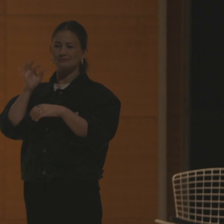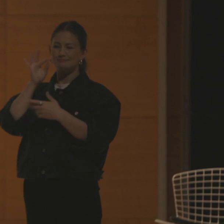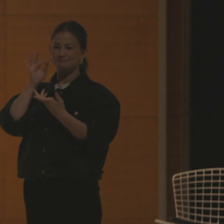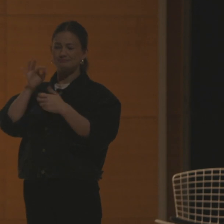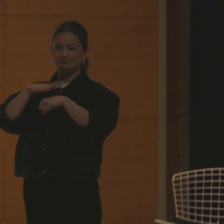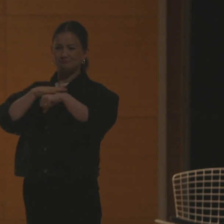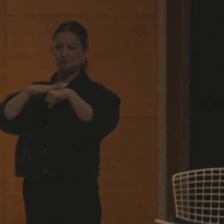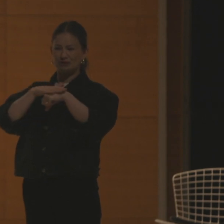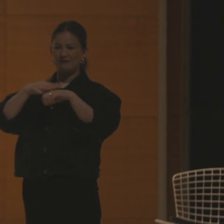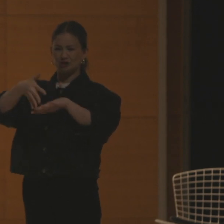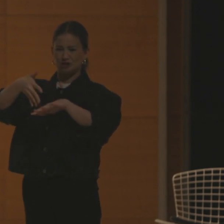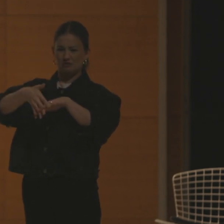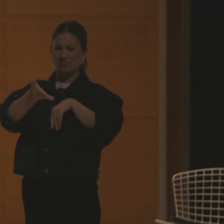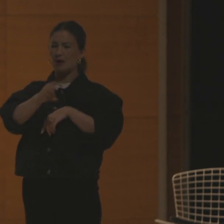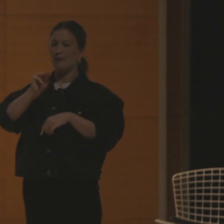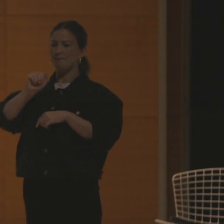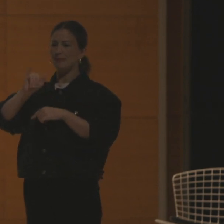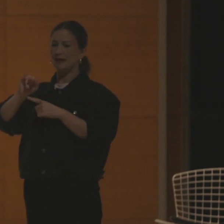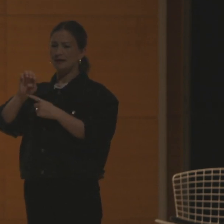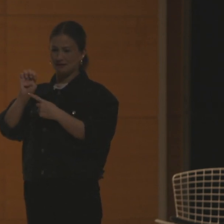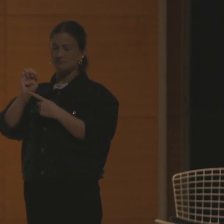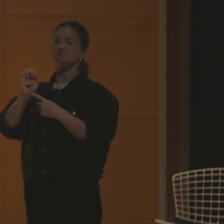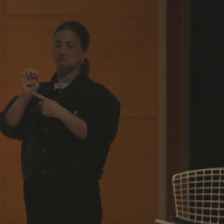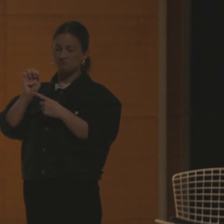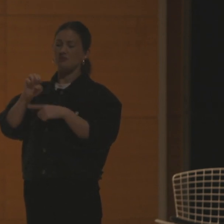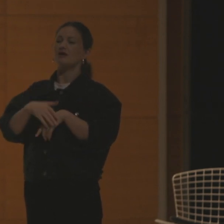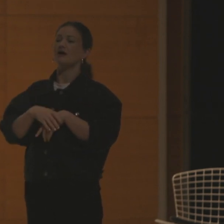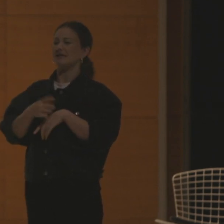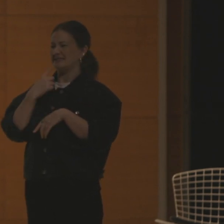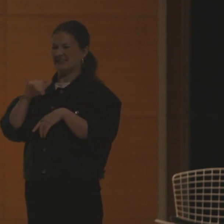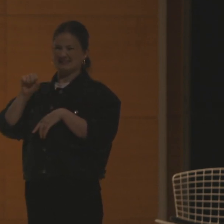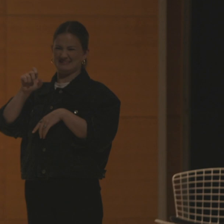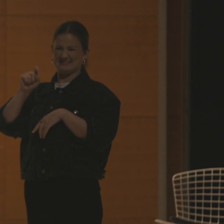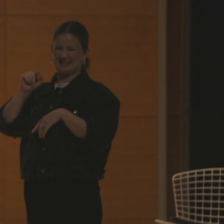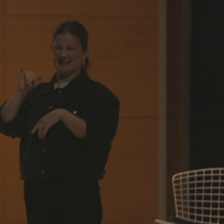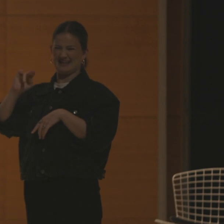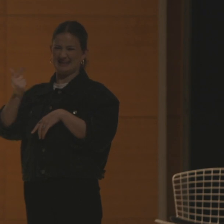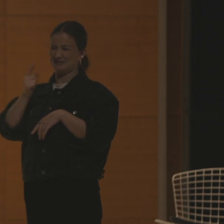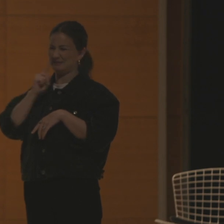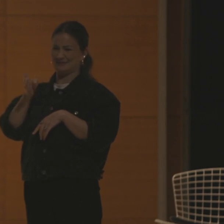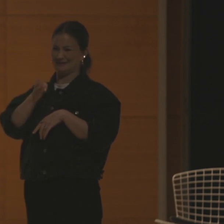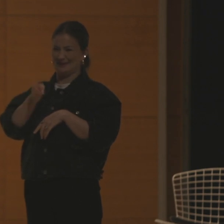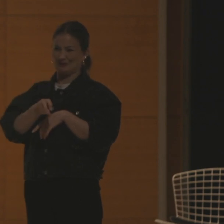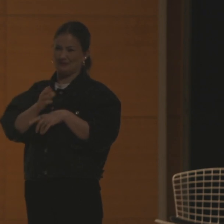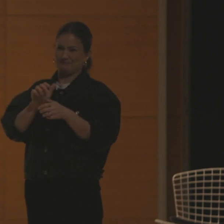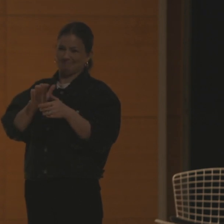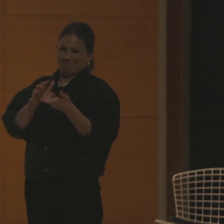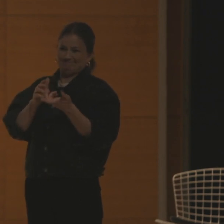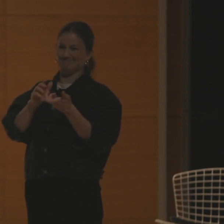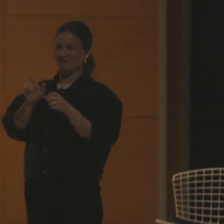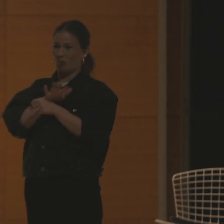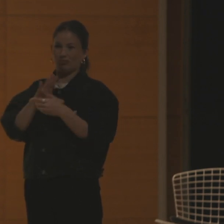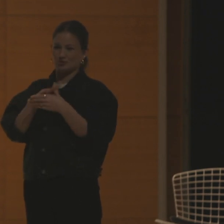verb set that sounds deceptively static. In Talty's work, setting is never merely the backdrop. The island with its river, swamp, and woods